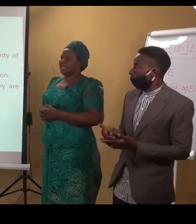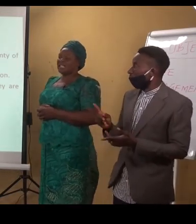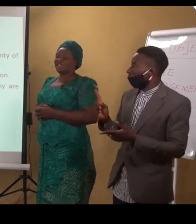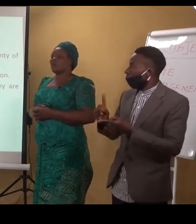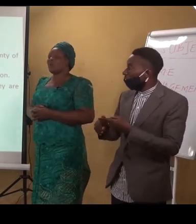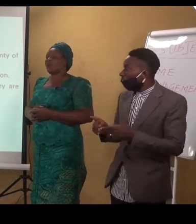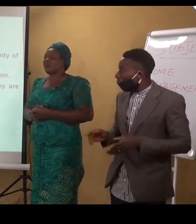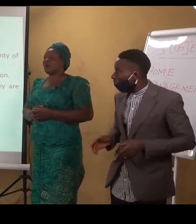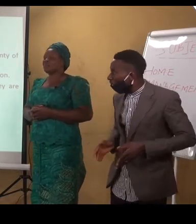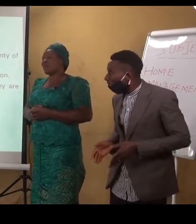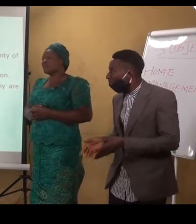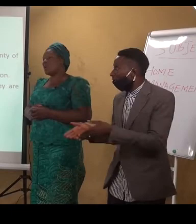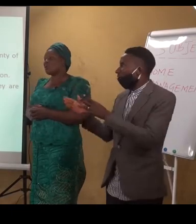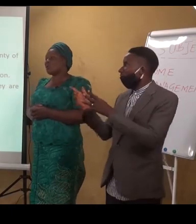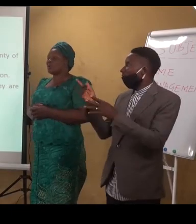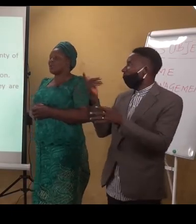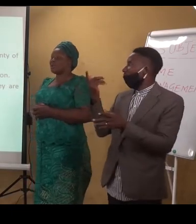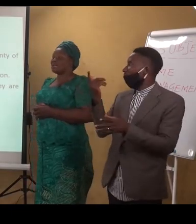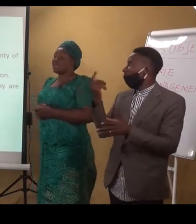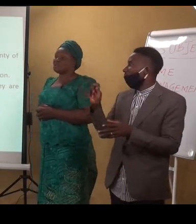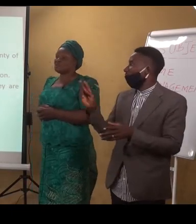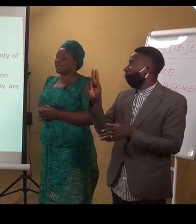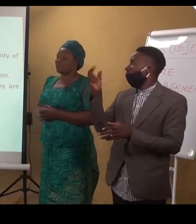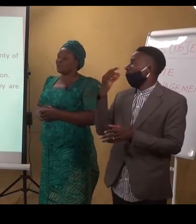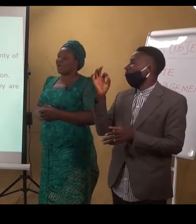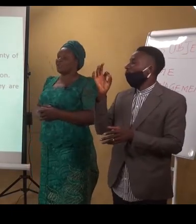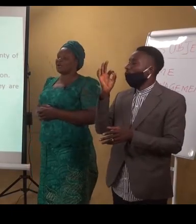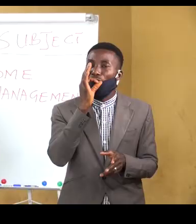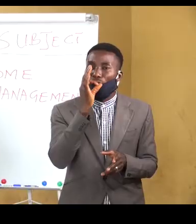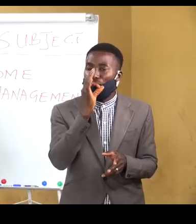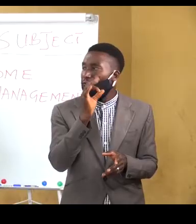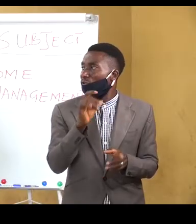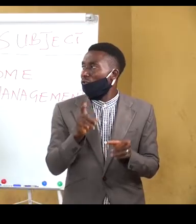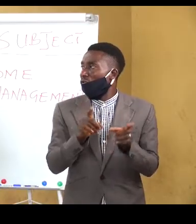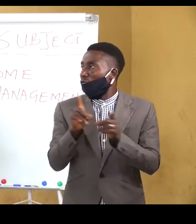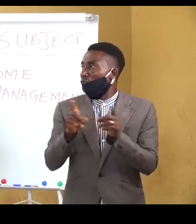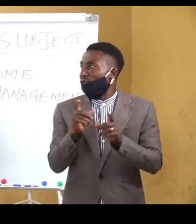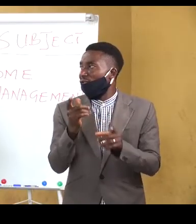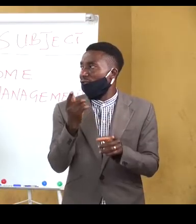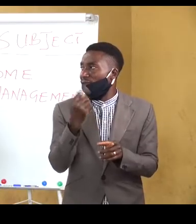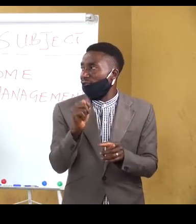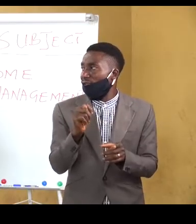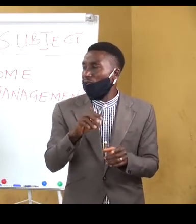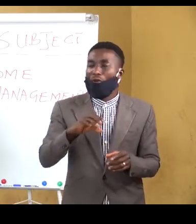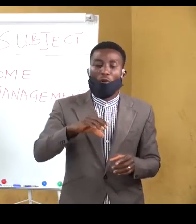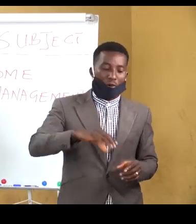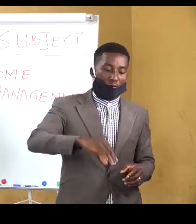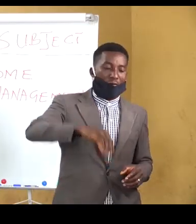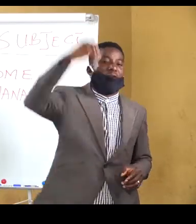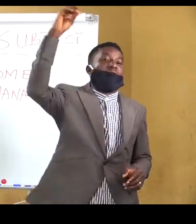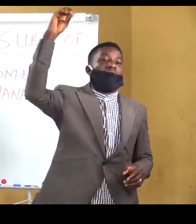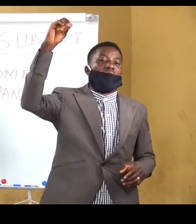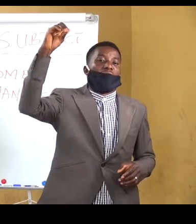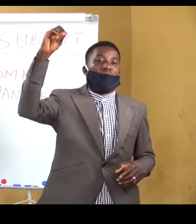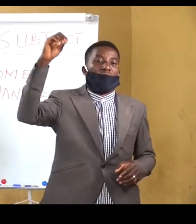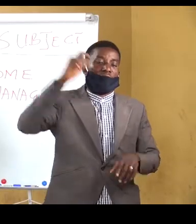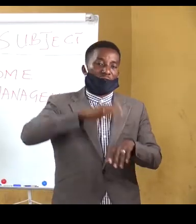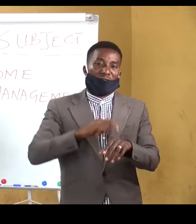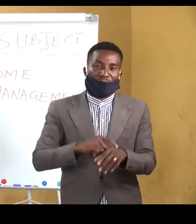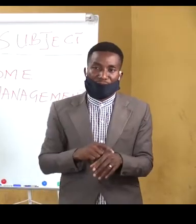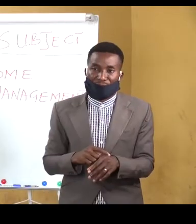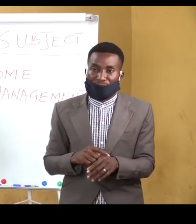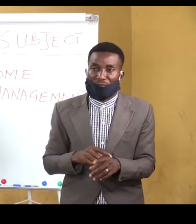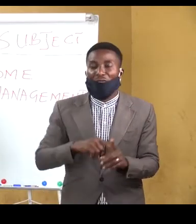off-season. That is why we have our dried okra, we have our dried tomatoes, we have our tinned tomatoes or tomato purees. Why? So that when they